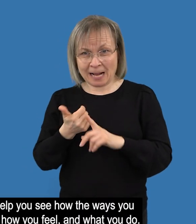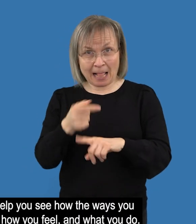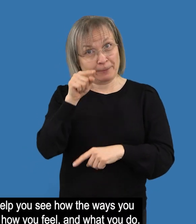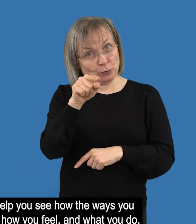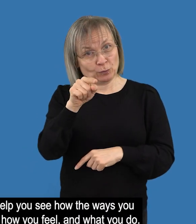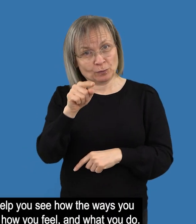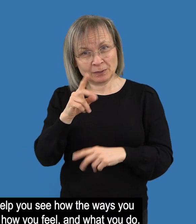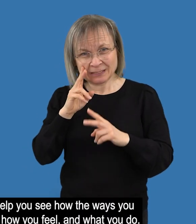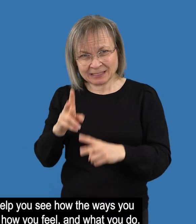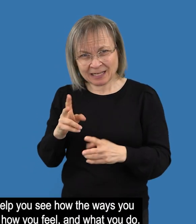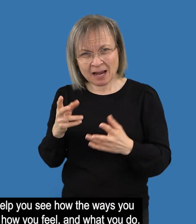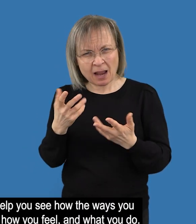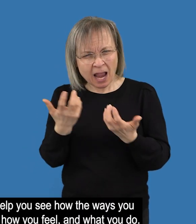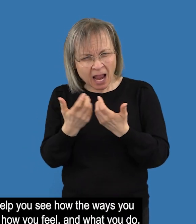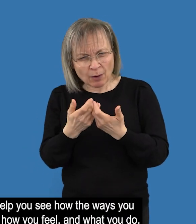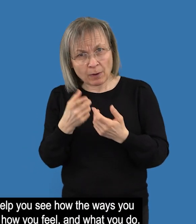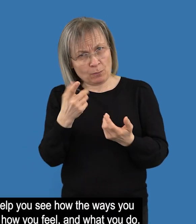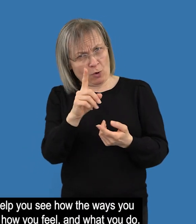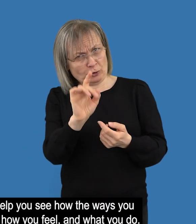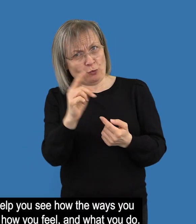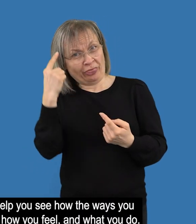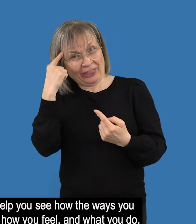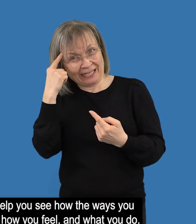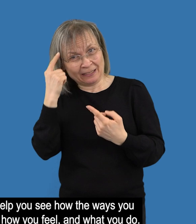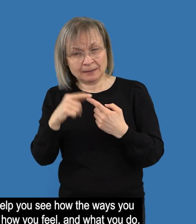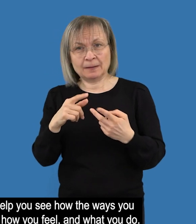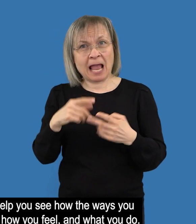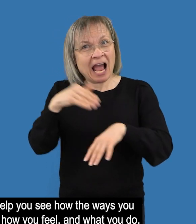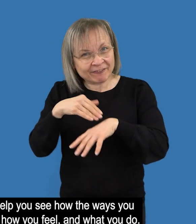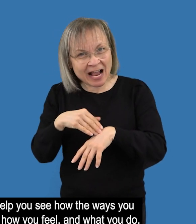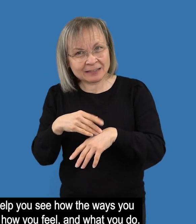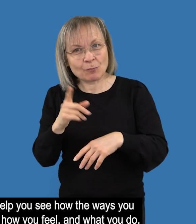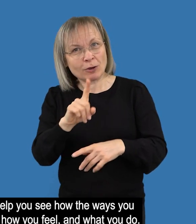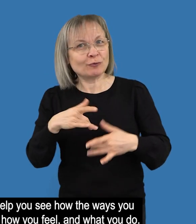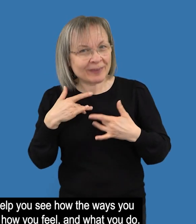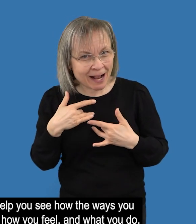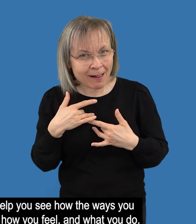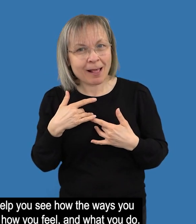It tries to help you see how the ways you think affect how you feel and what you do.